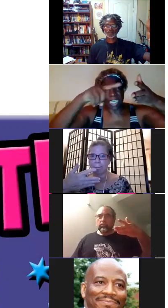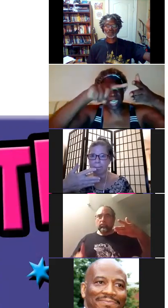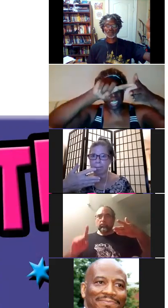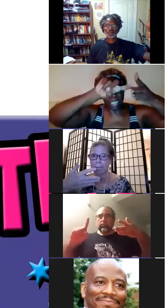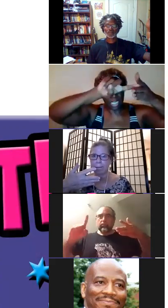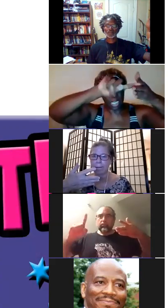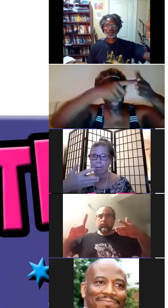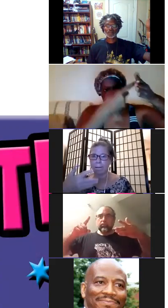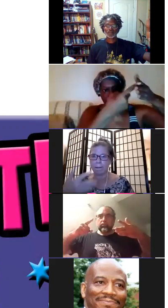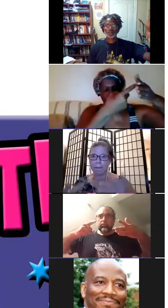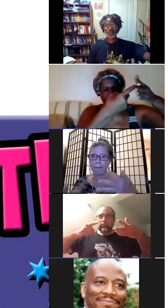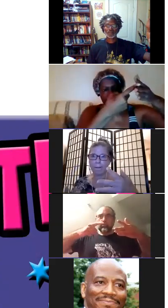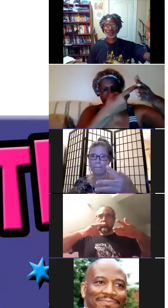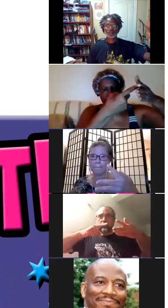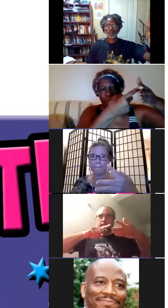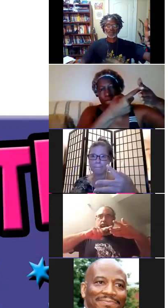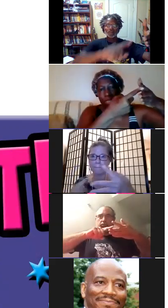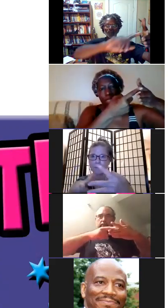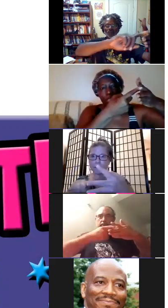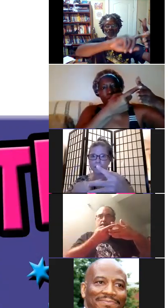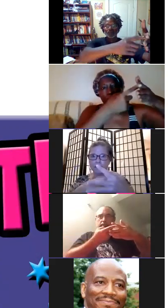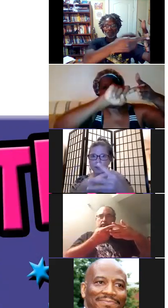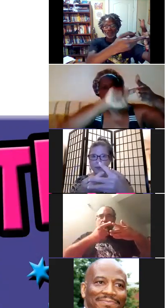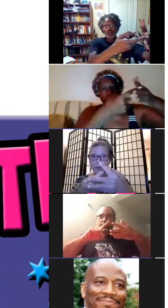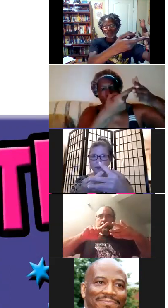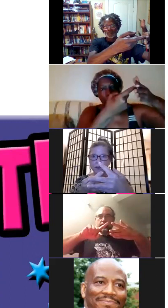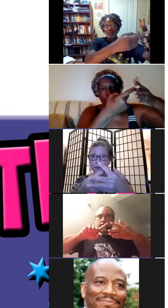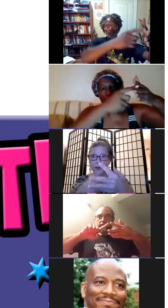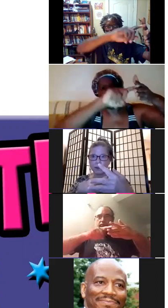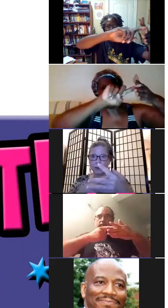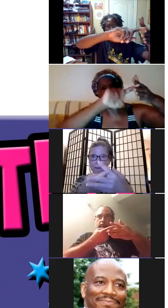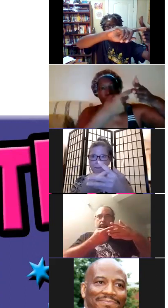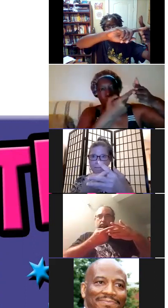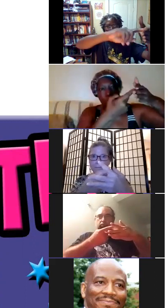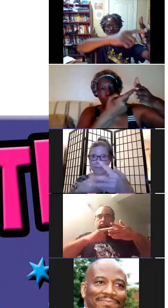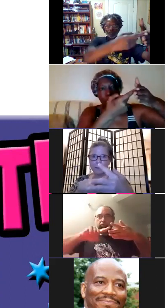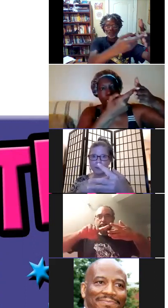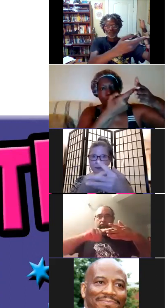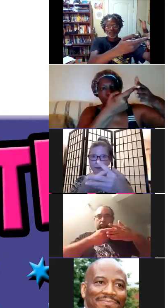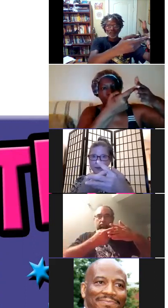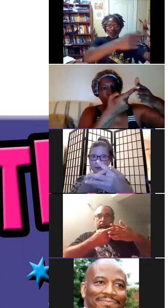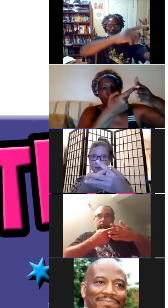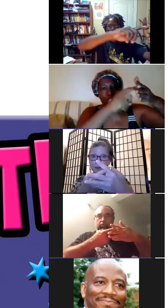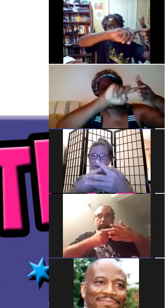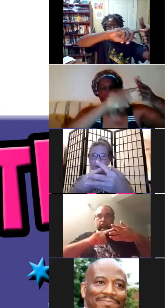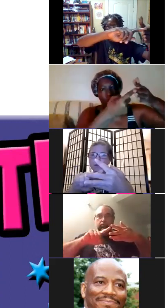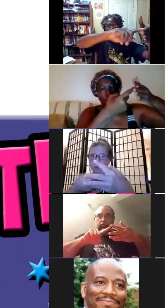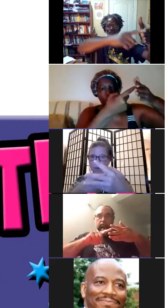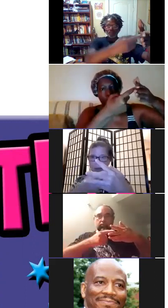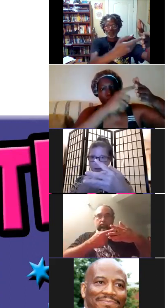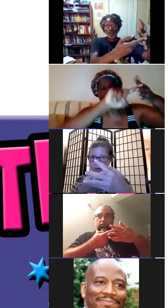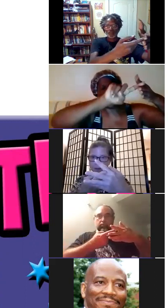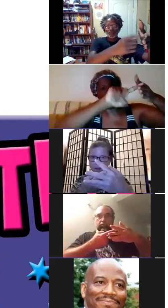dominant hand, and you just turn it like you're starting a car, starting an engine. You